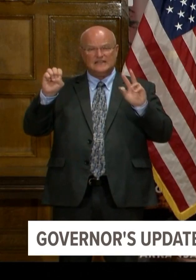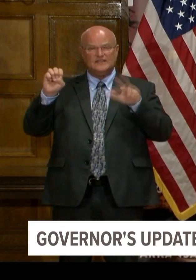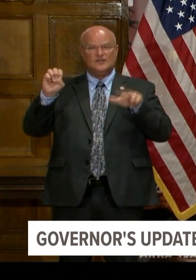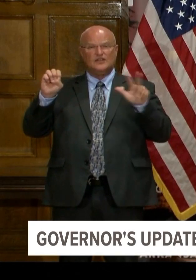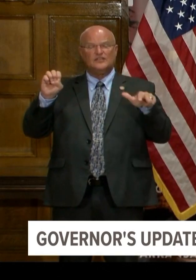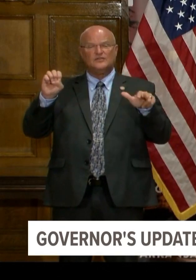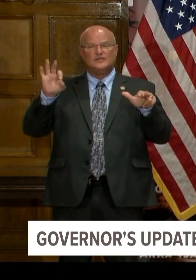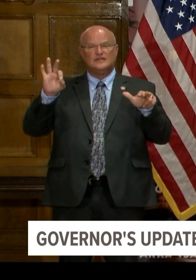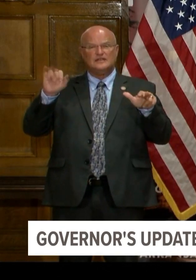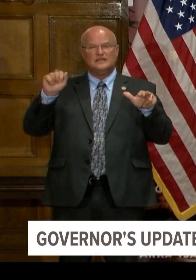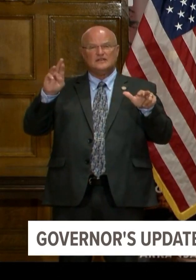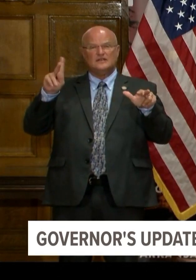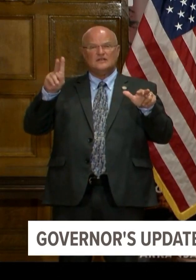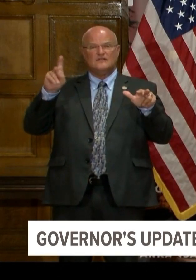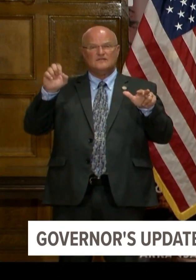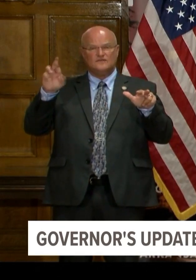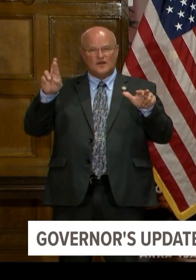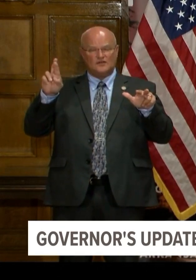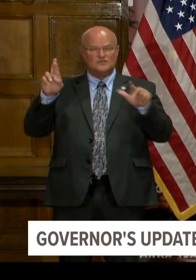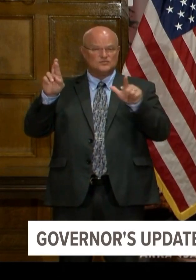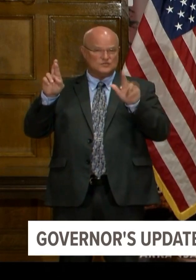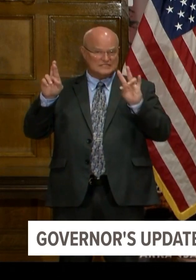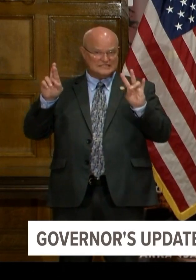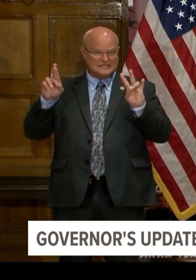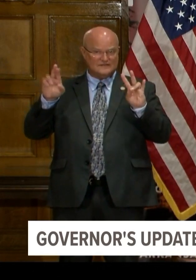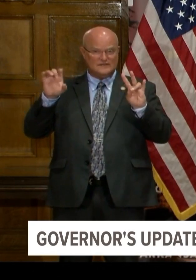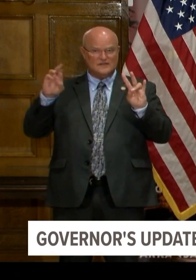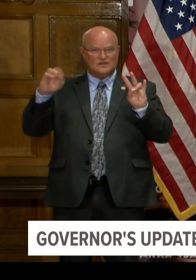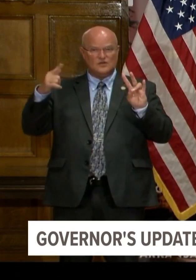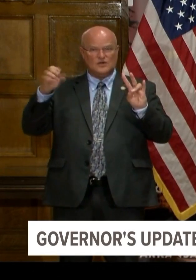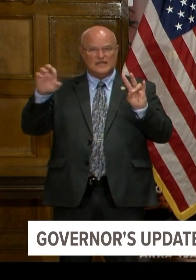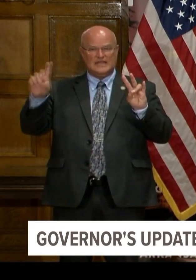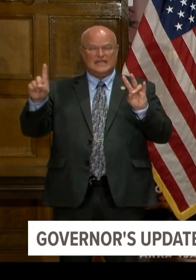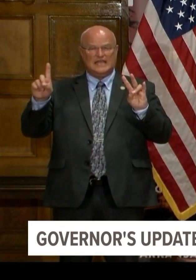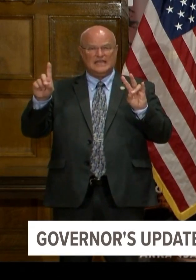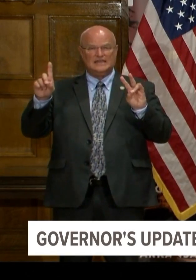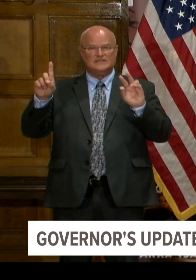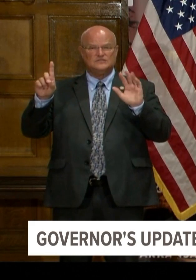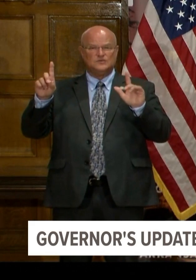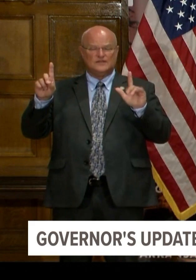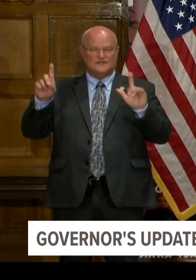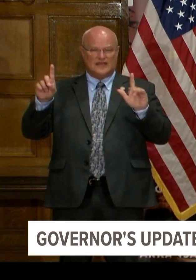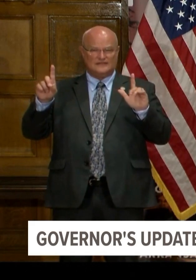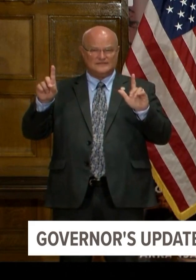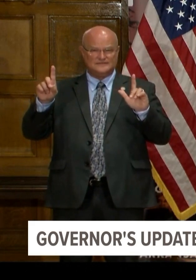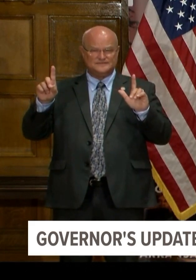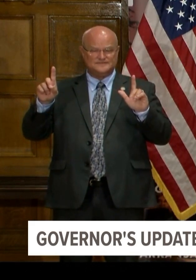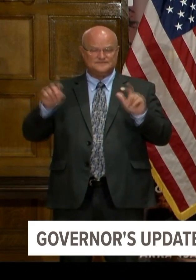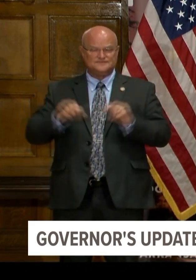33, Faulkner at 27, and Craighead at 25.